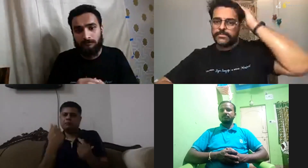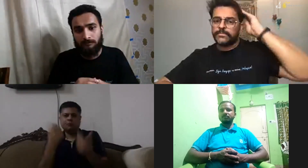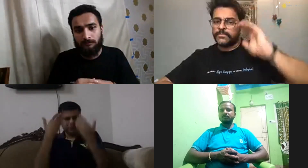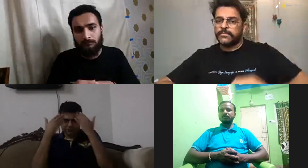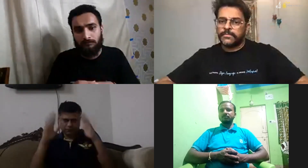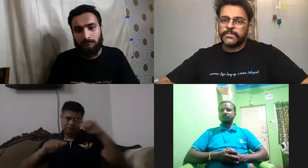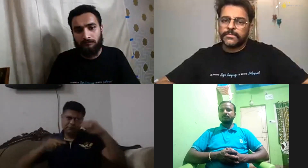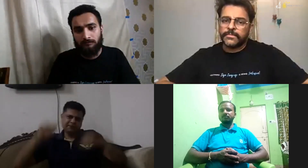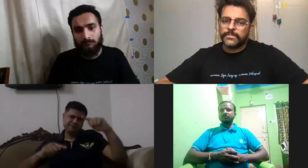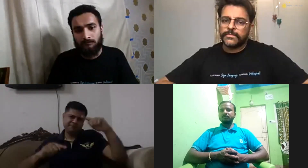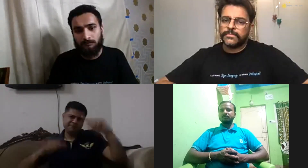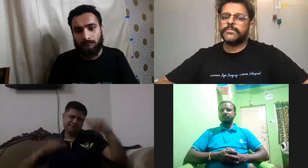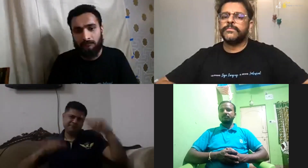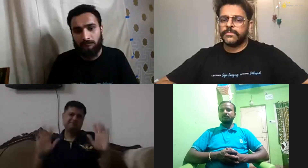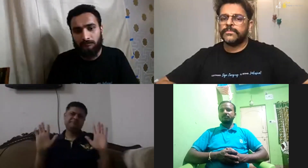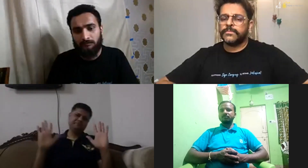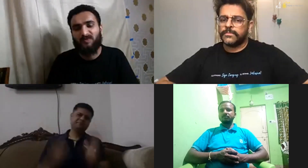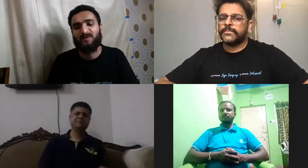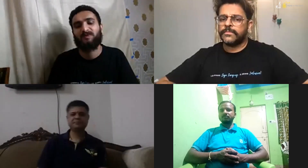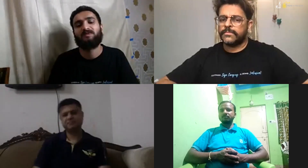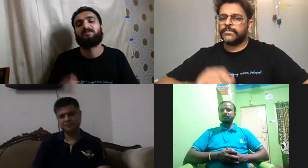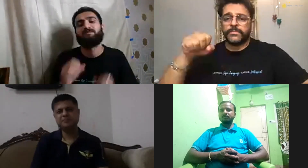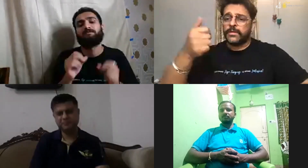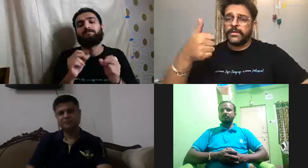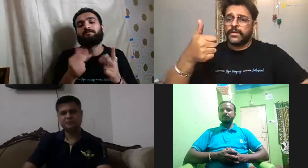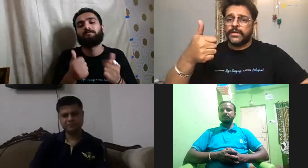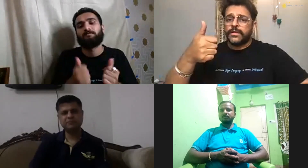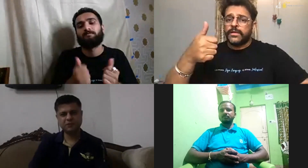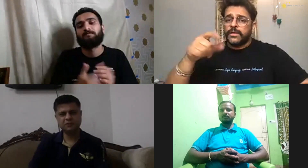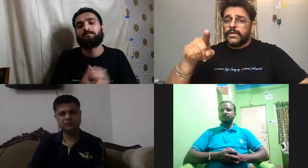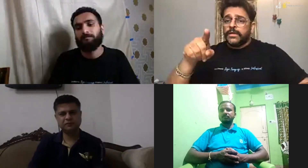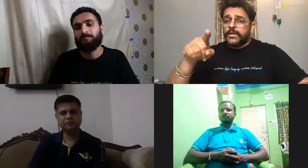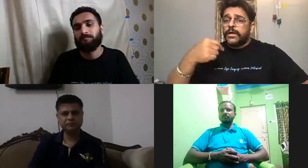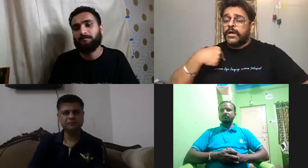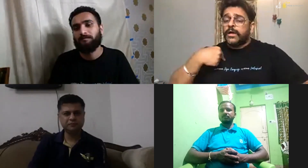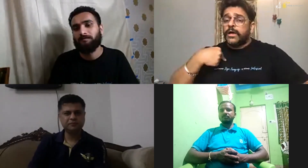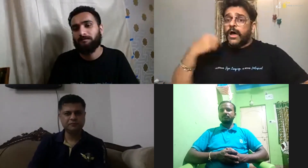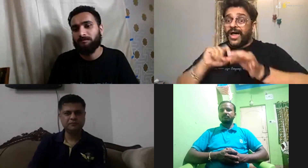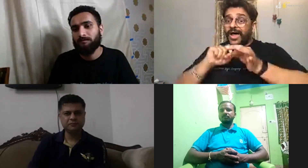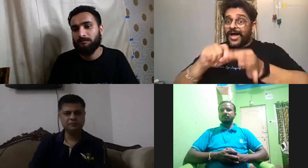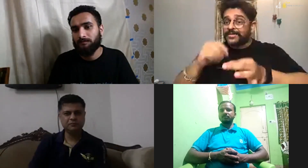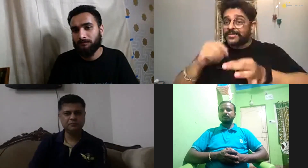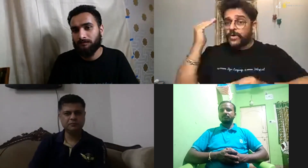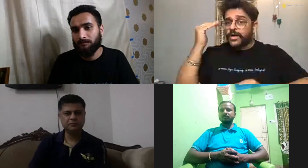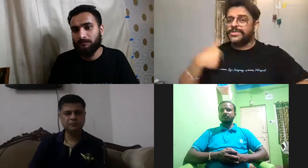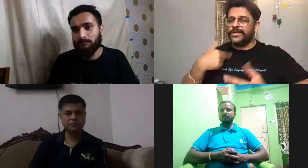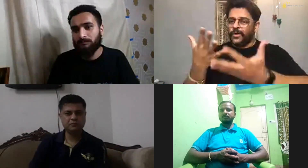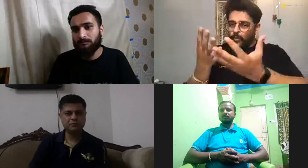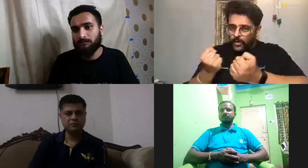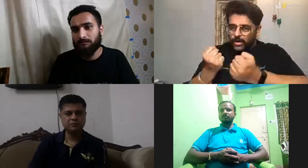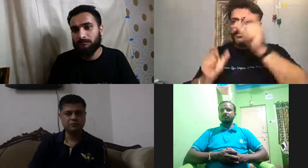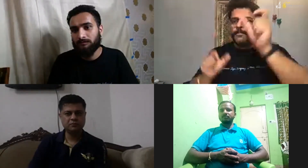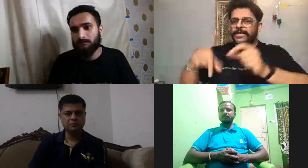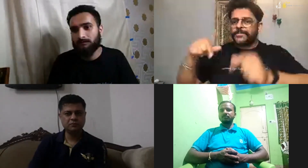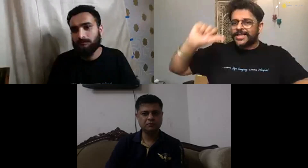cheaper. You were trying to see some cheaper options and so many different things actually. Yeah.